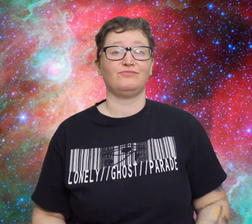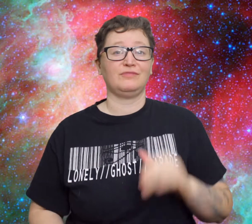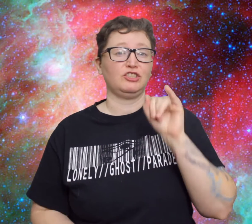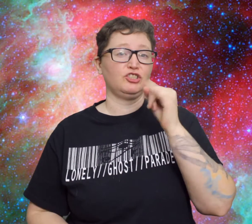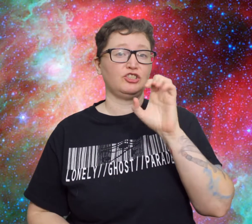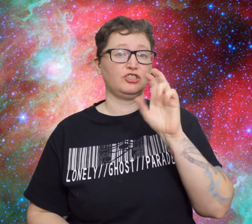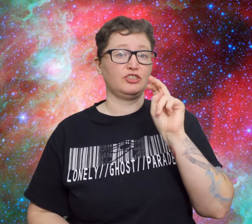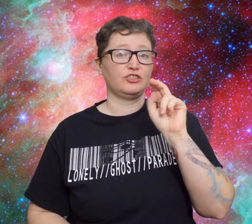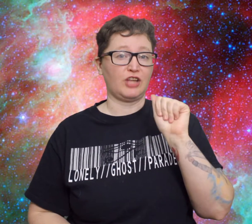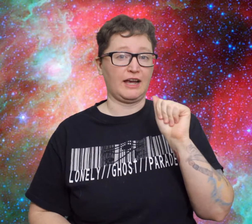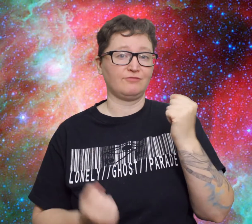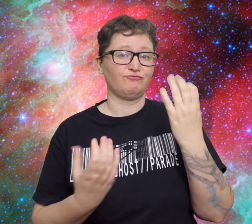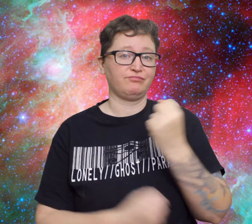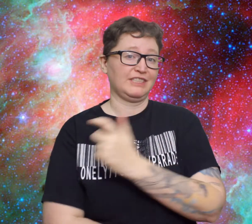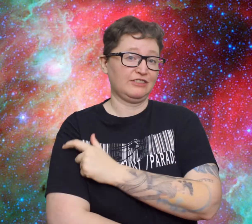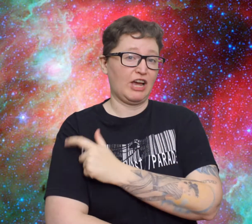Hello, I'm Jenna,